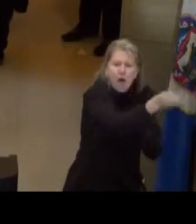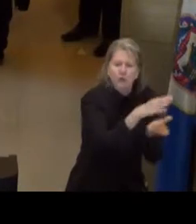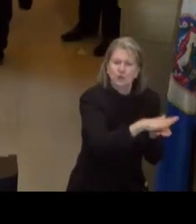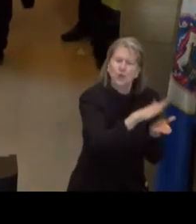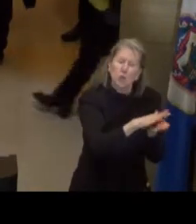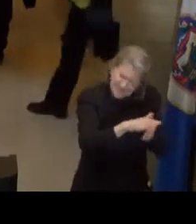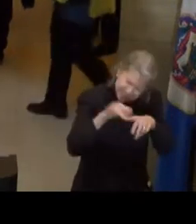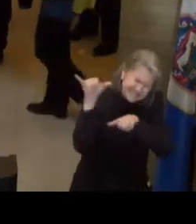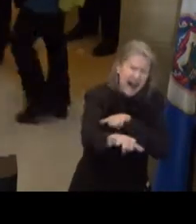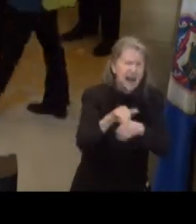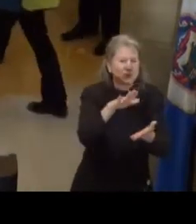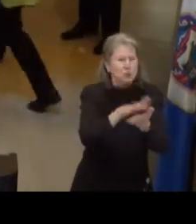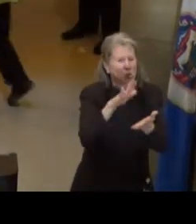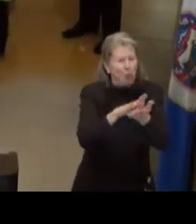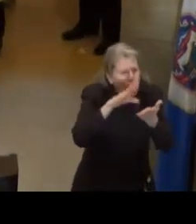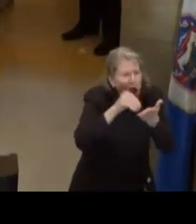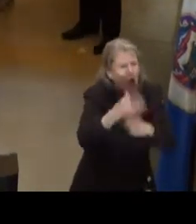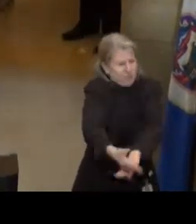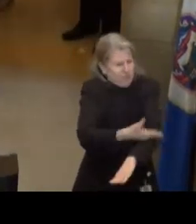in school.